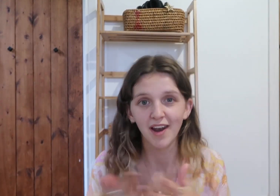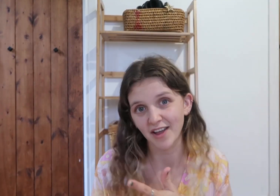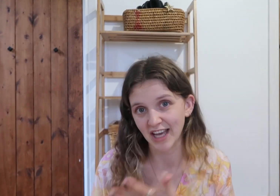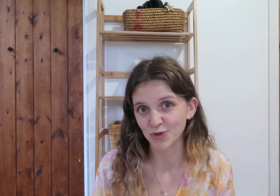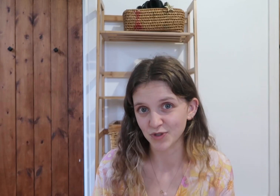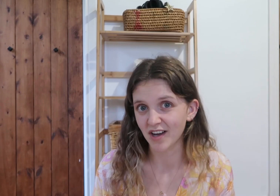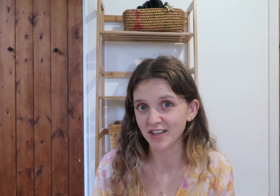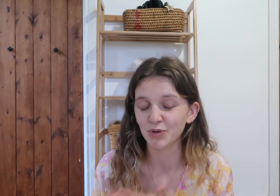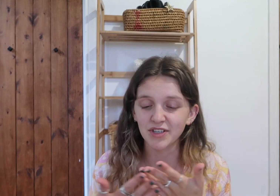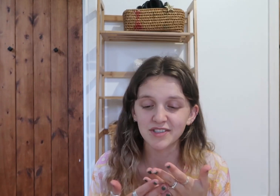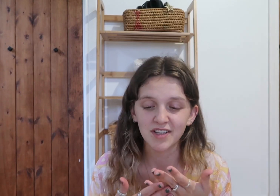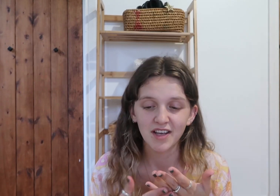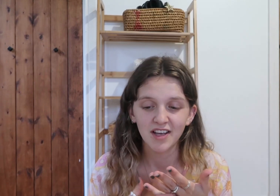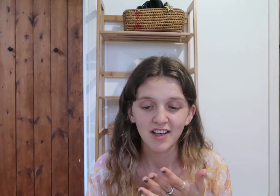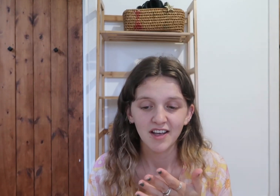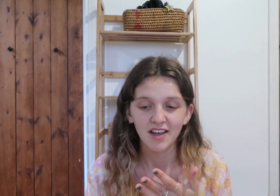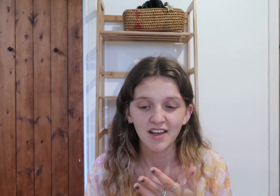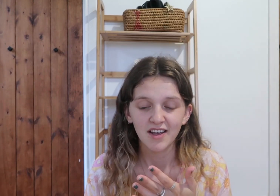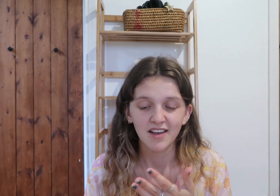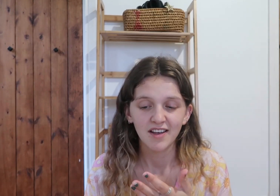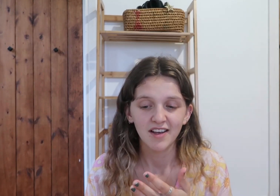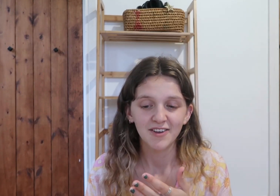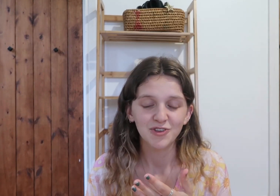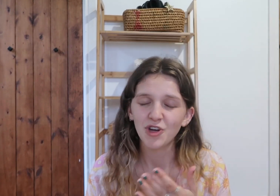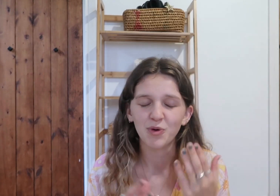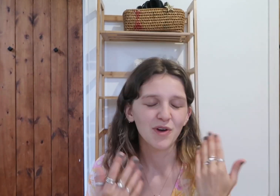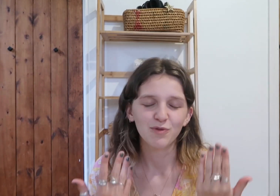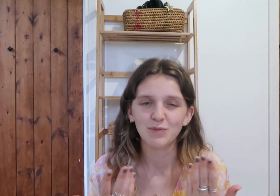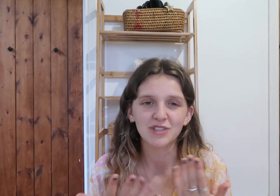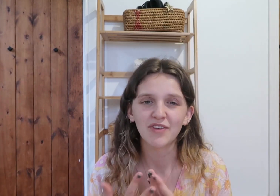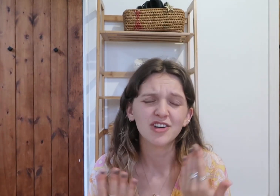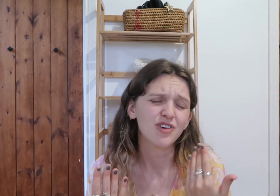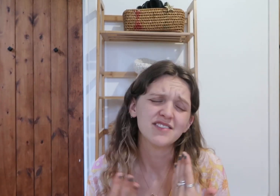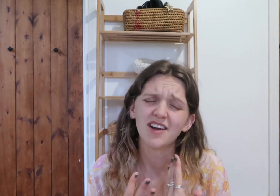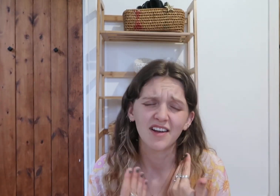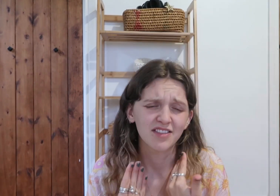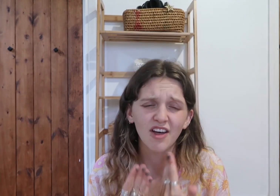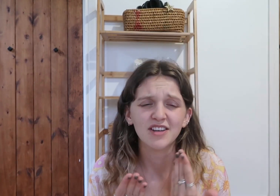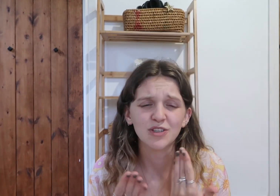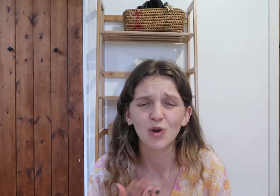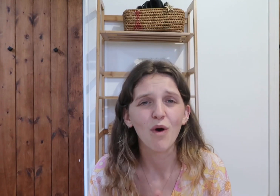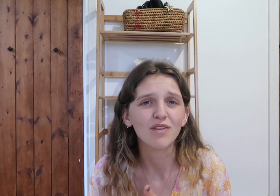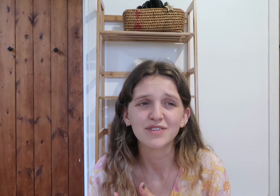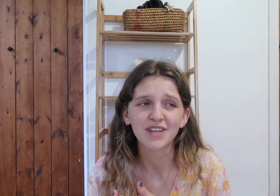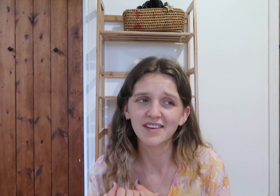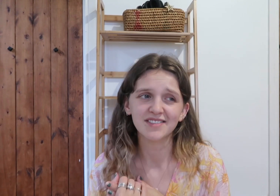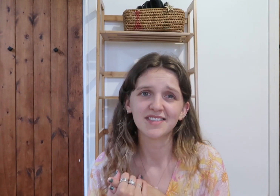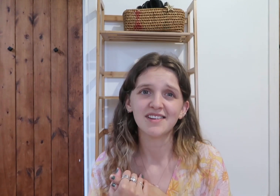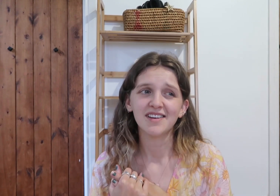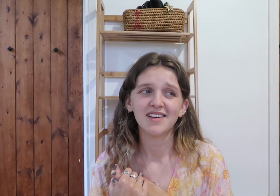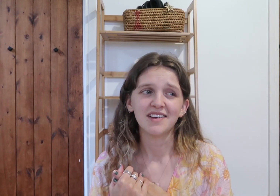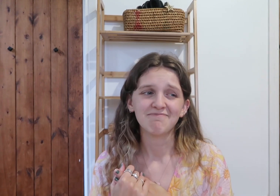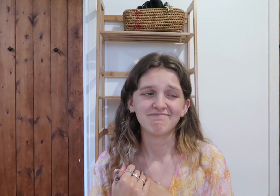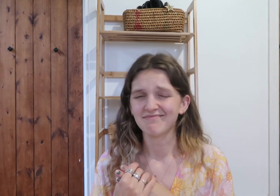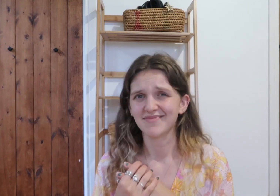learn the actual sign, because you don't want to overwhelm yourself. I tried to learn like 30 all at once and I